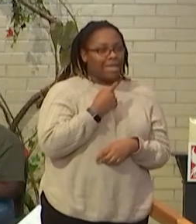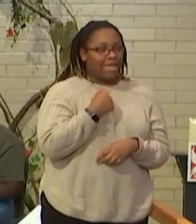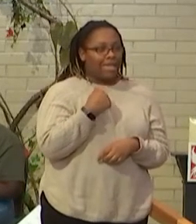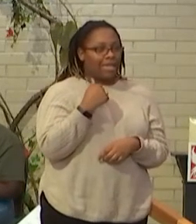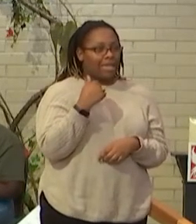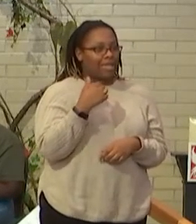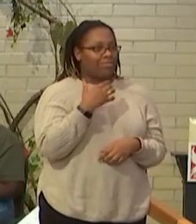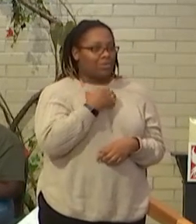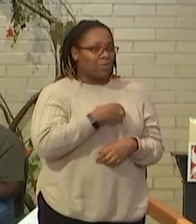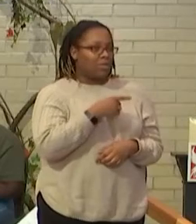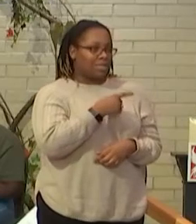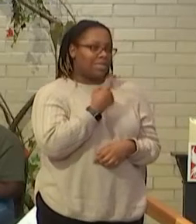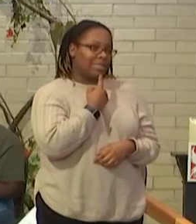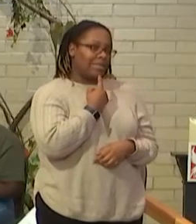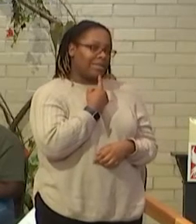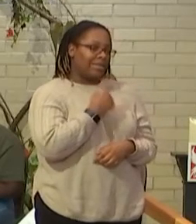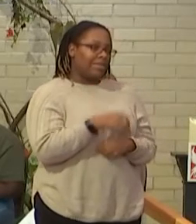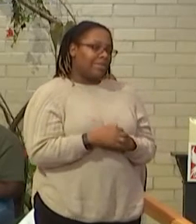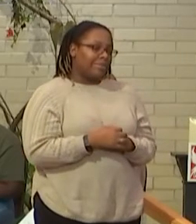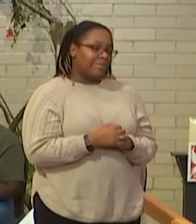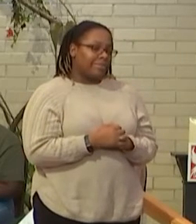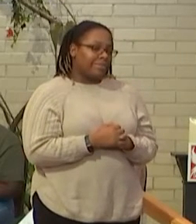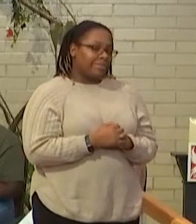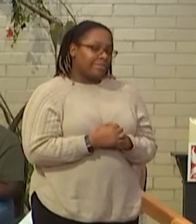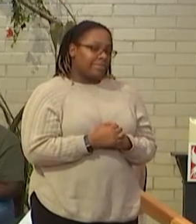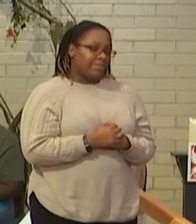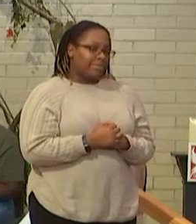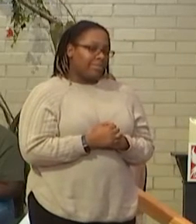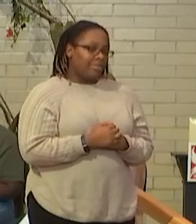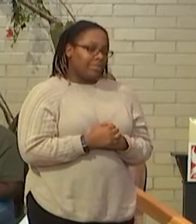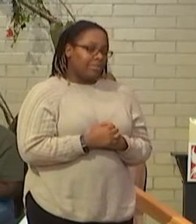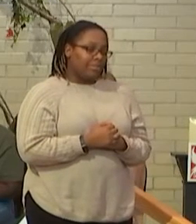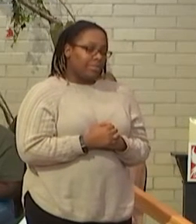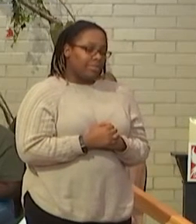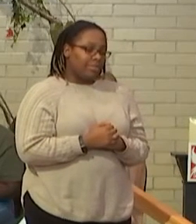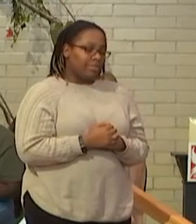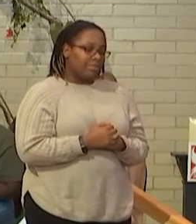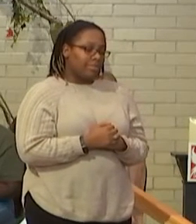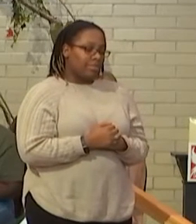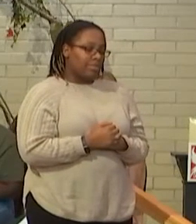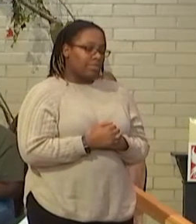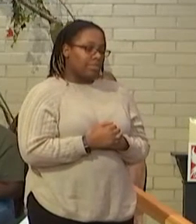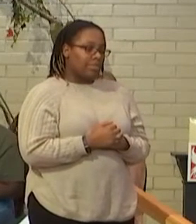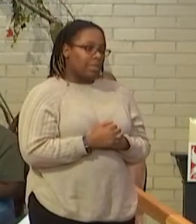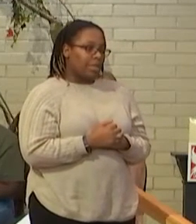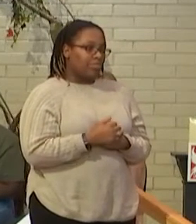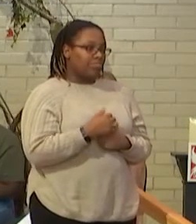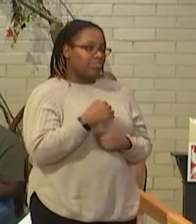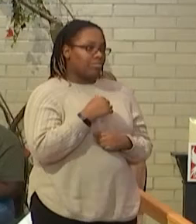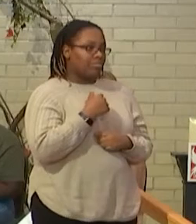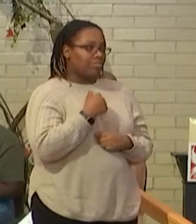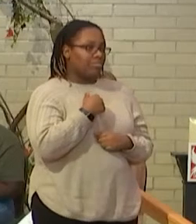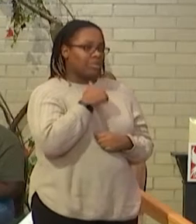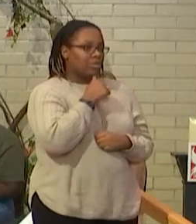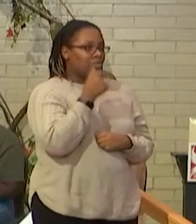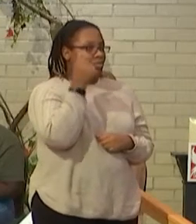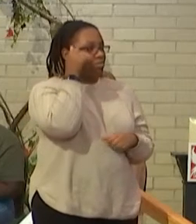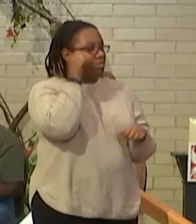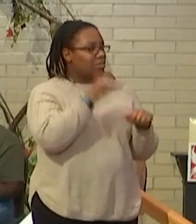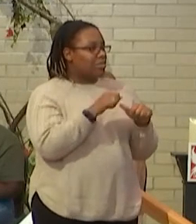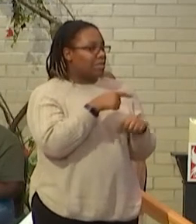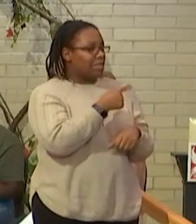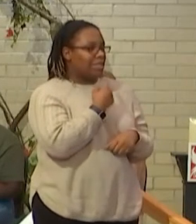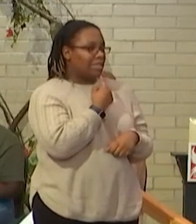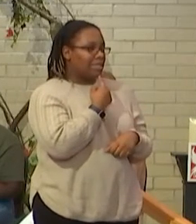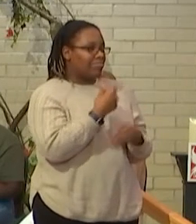have said. Because I actually don't remember what I said before or after that